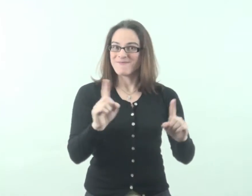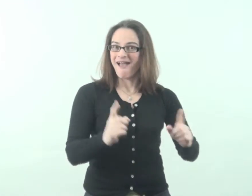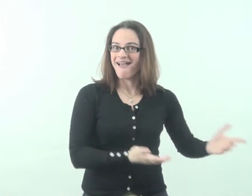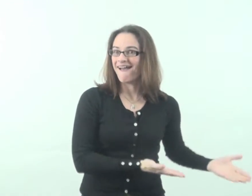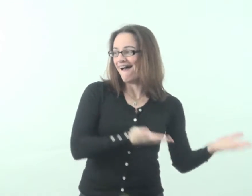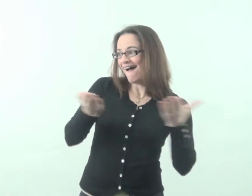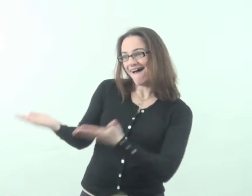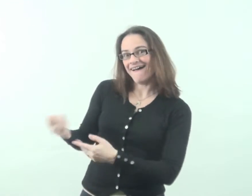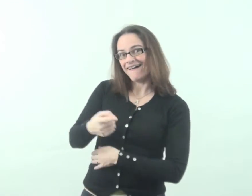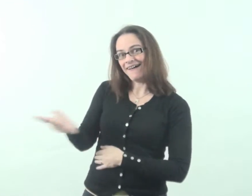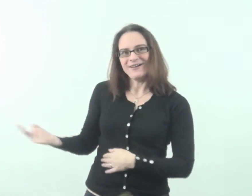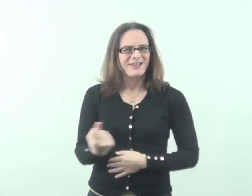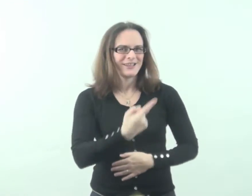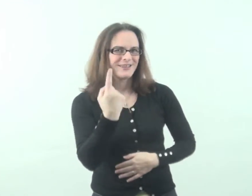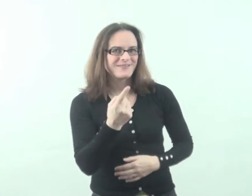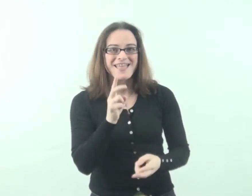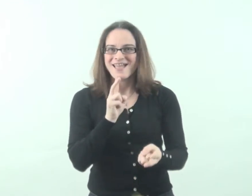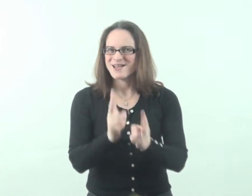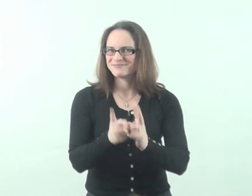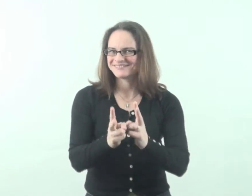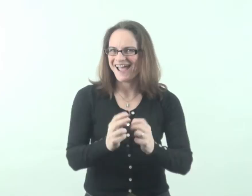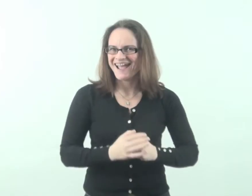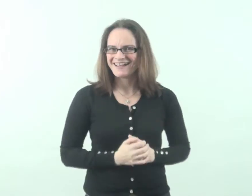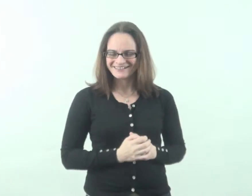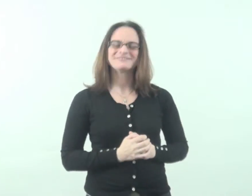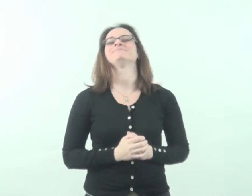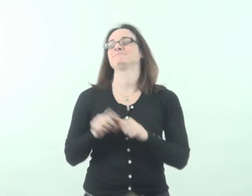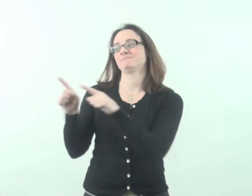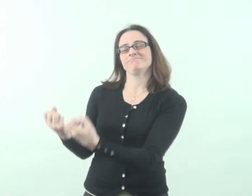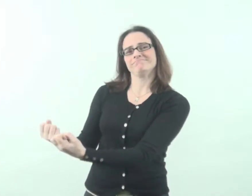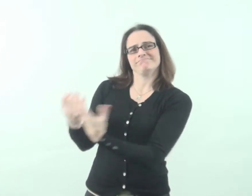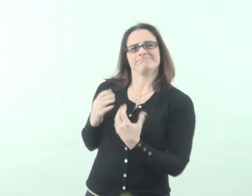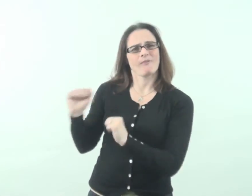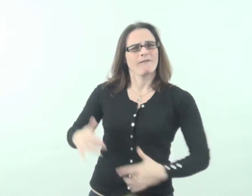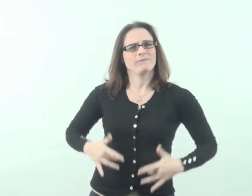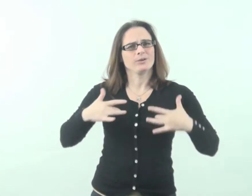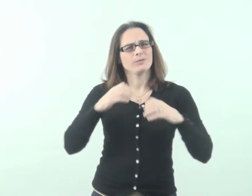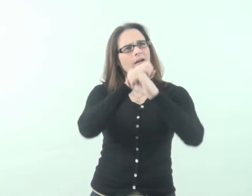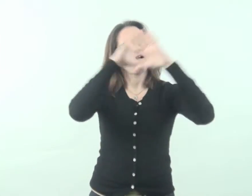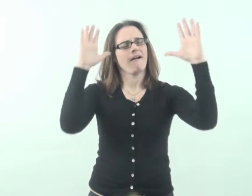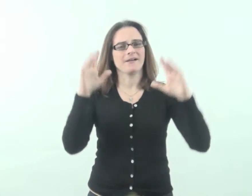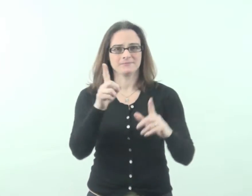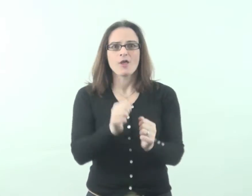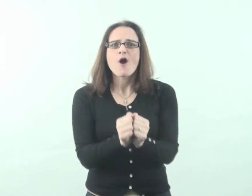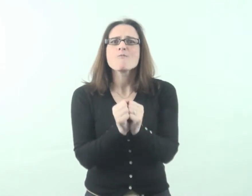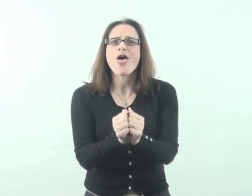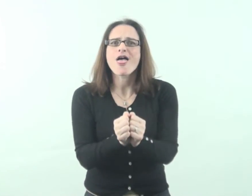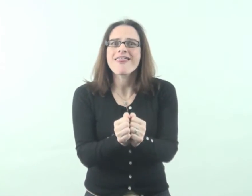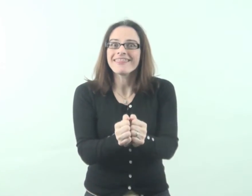going to look at the other side, the interpreter's views. So they're going to give us an overview of the worth